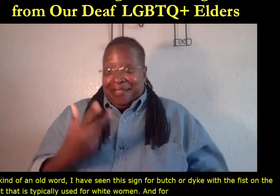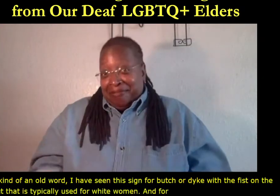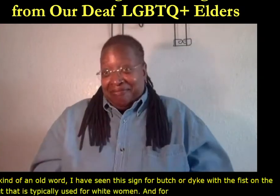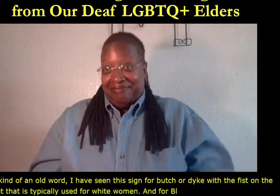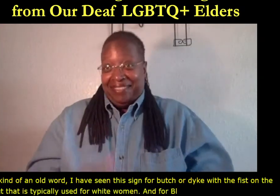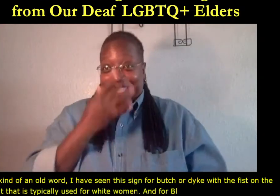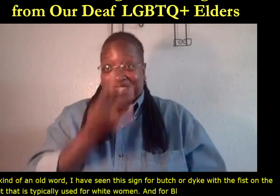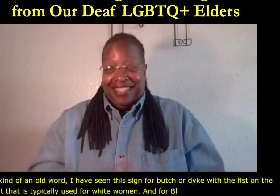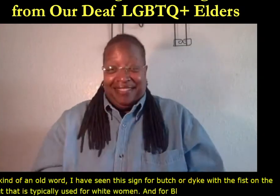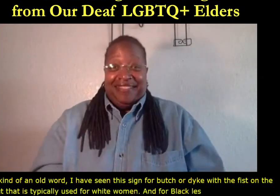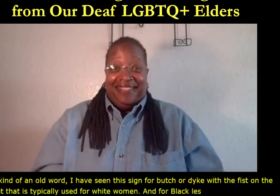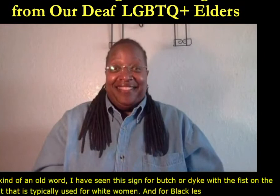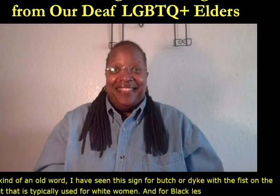so i think there's a difference there